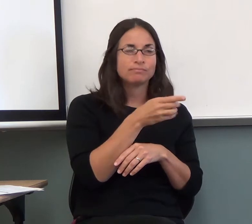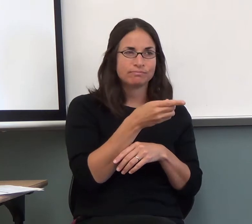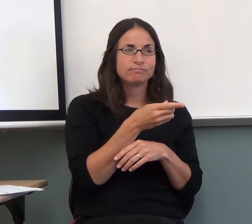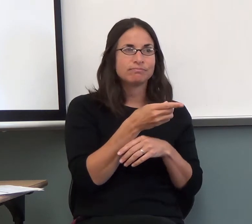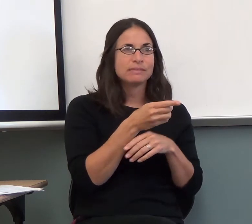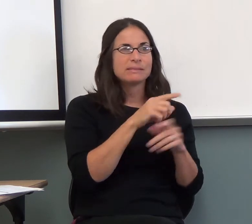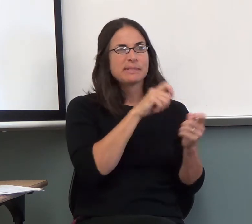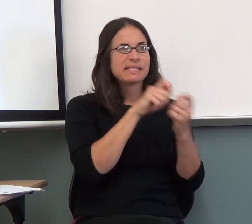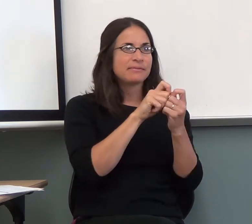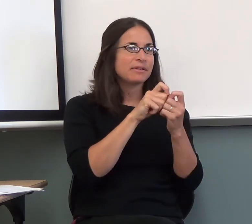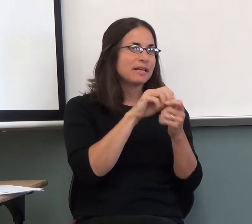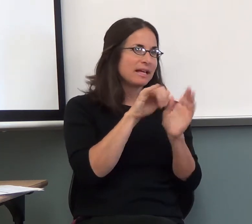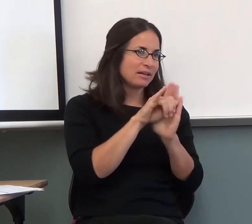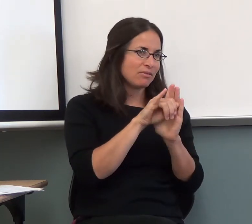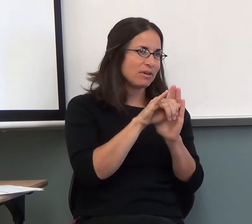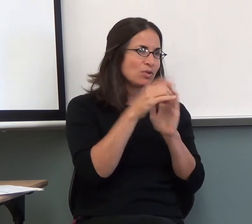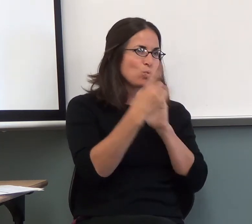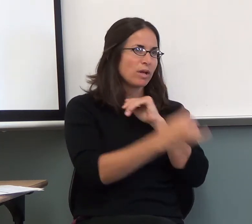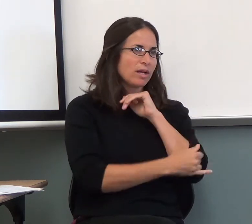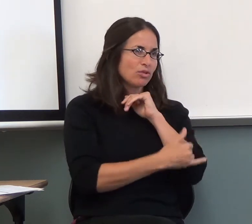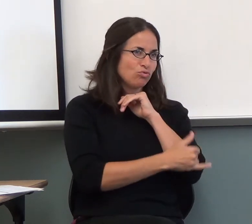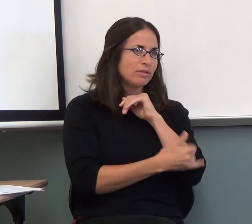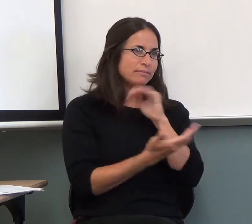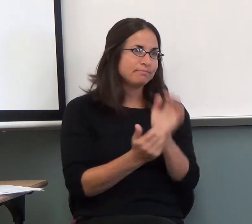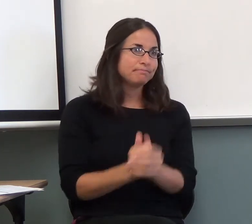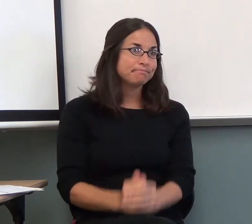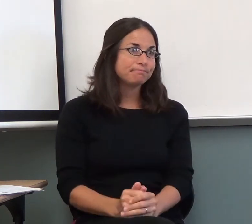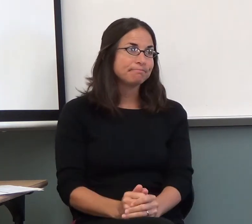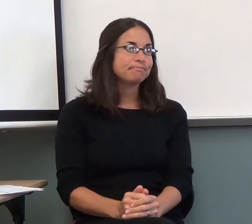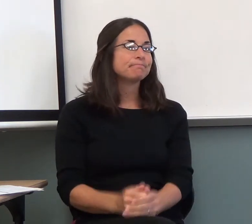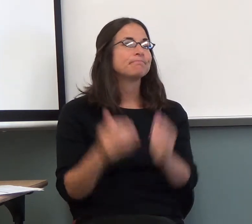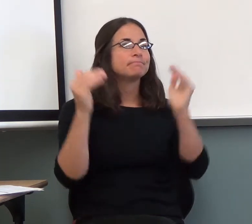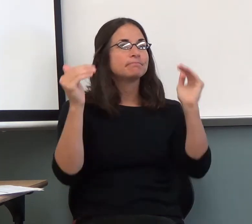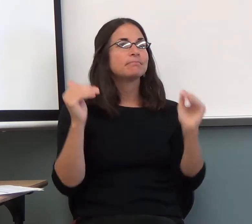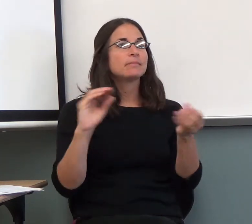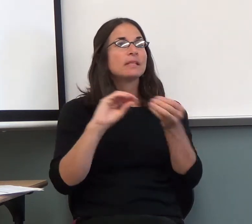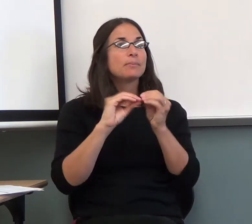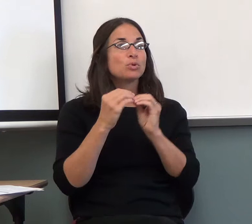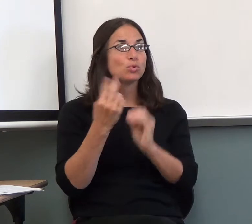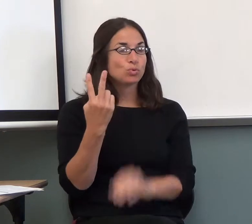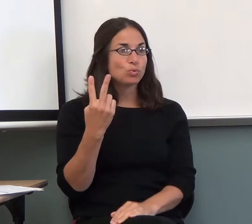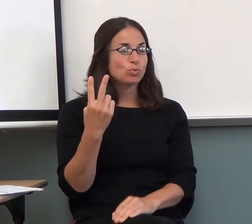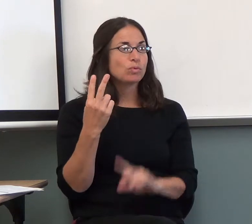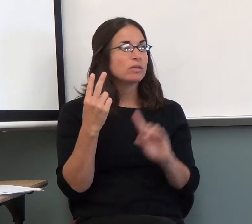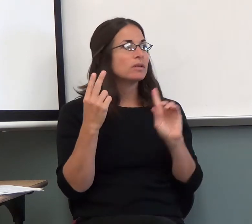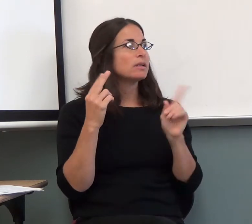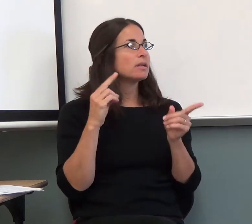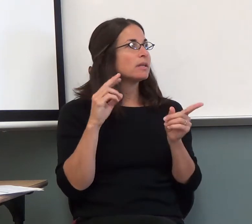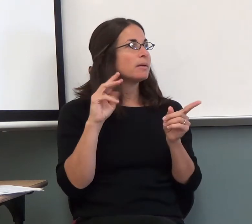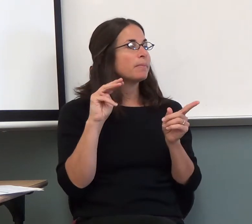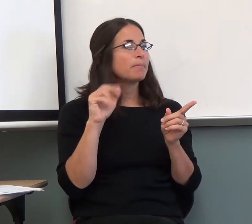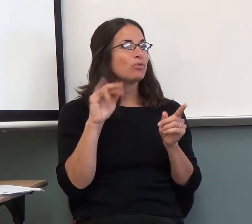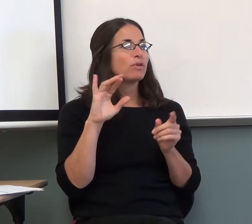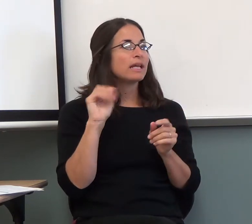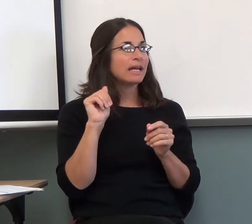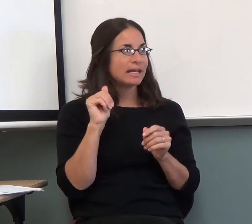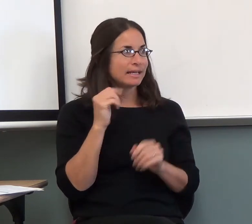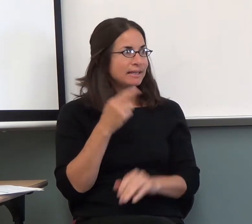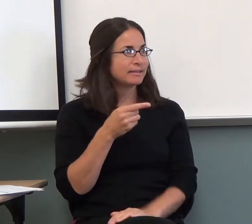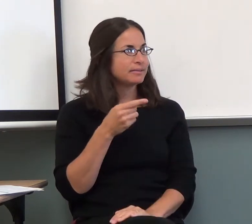country, right? By name, okay? Maria, why don't you take number 2? I know. Why do you do that? Why? Well, just